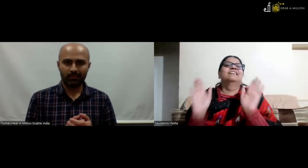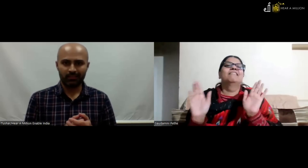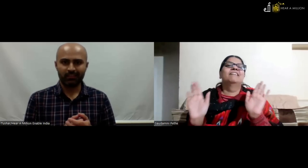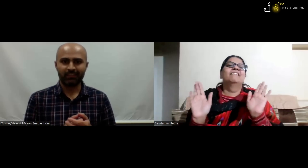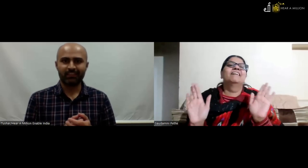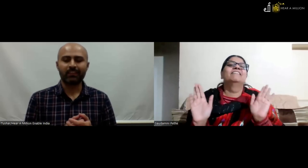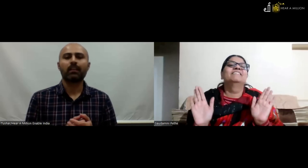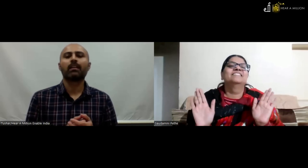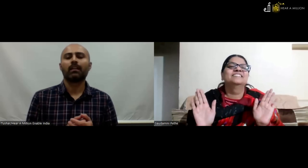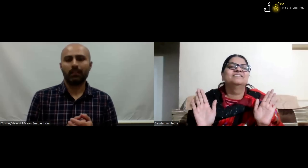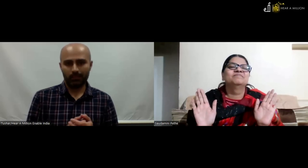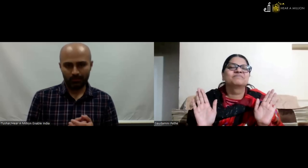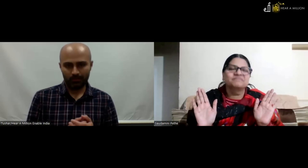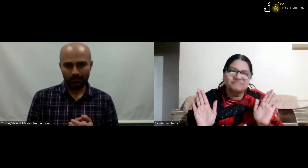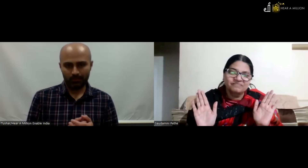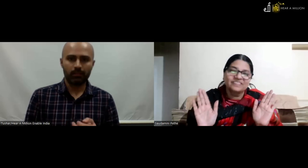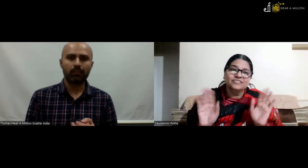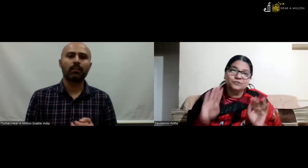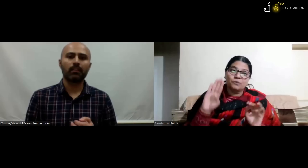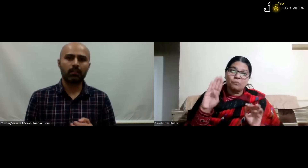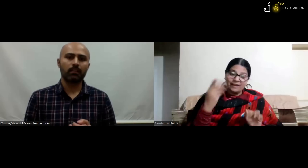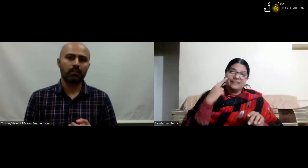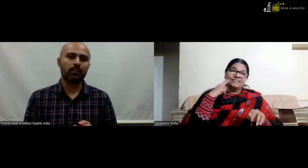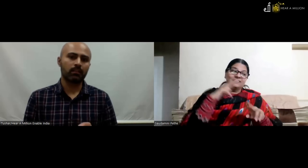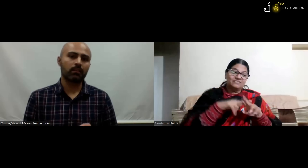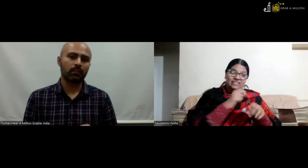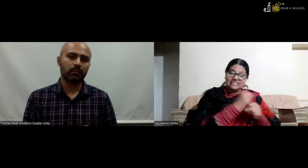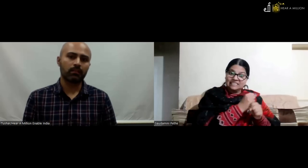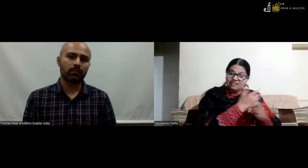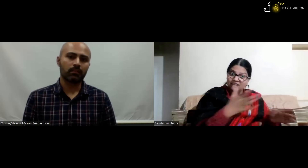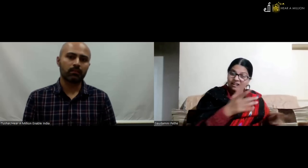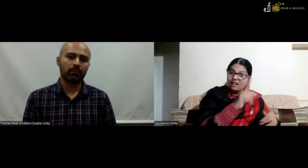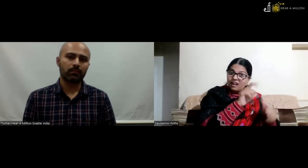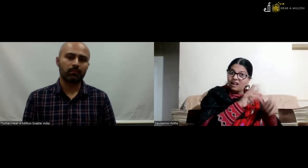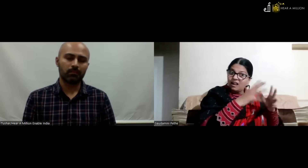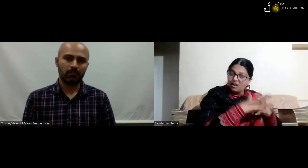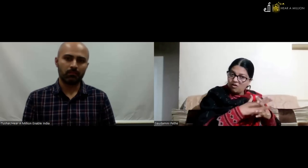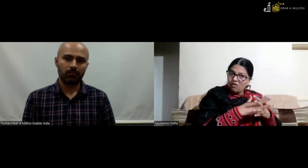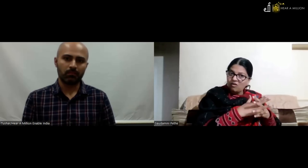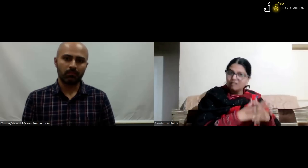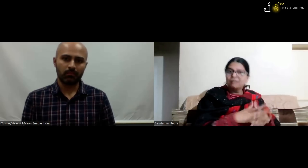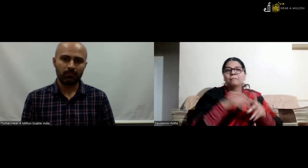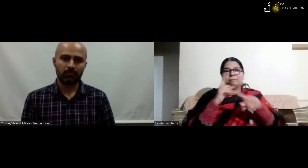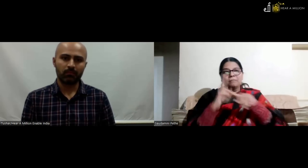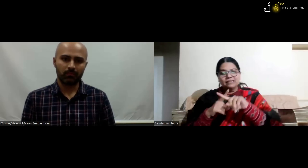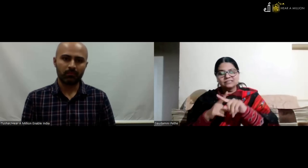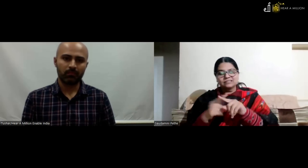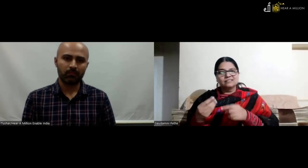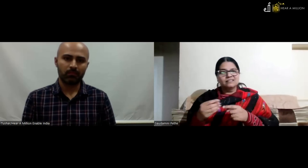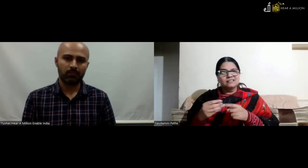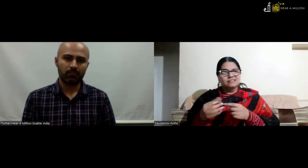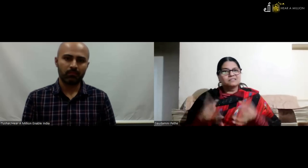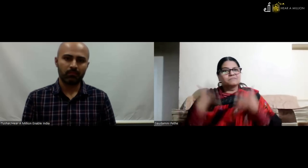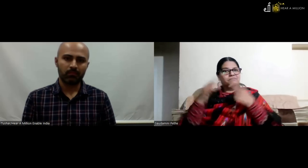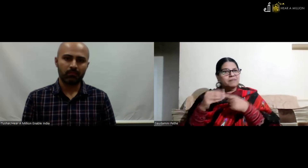Okay, so that is something like they clear it out. So for example, if you